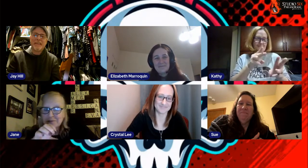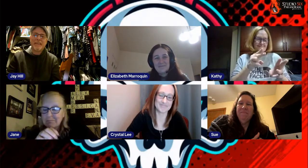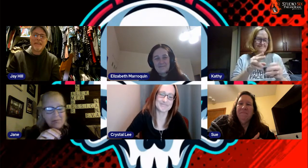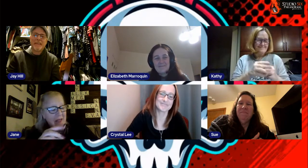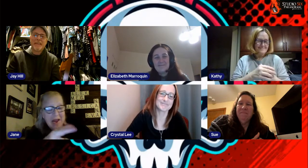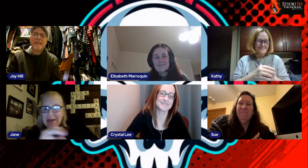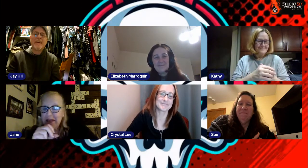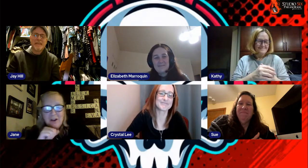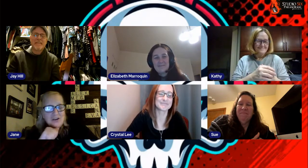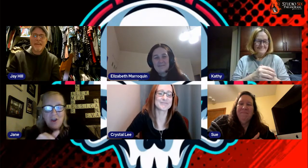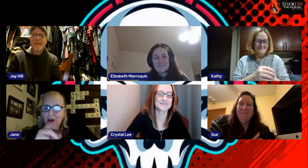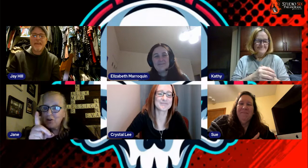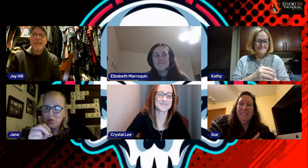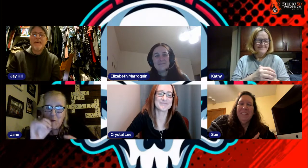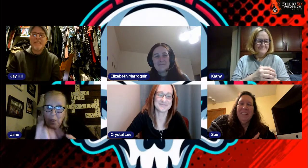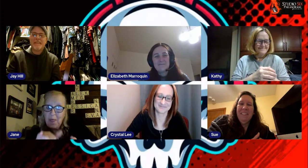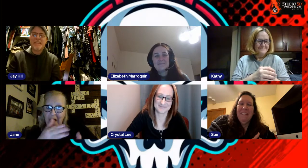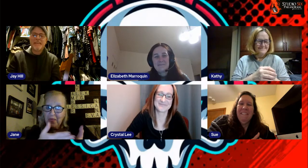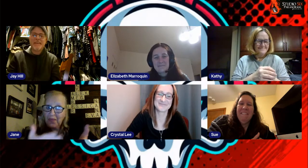attitude.